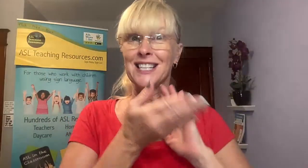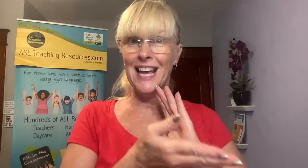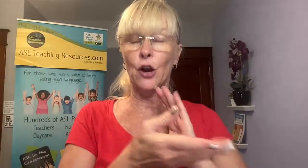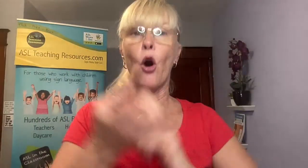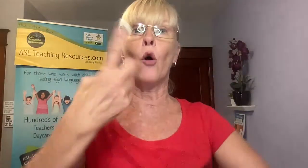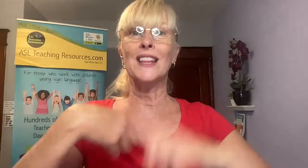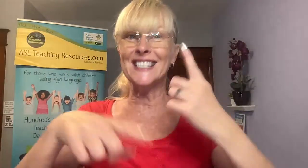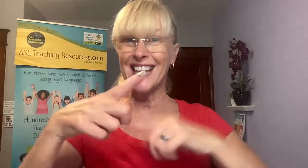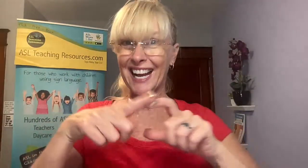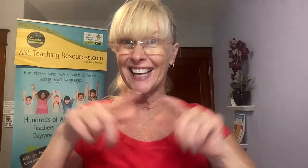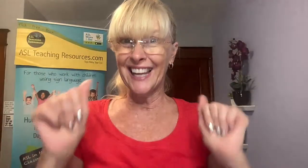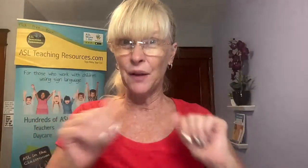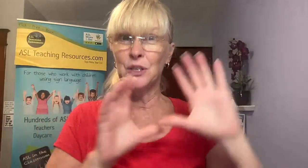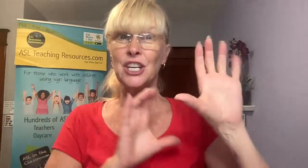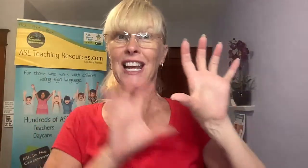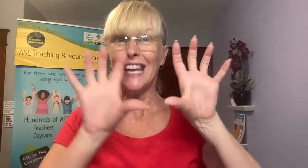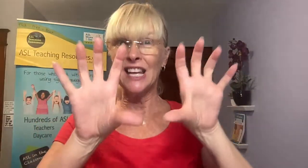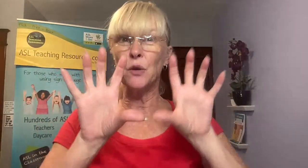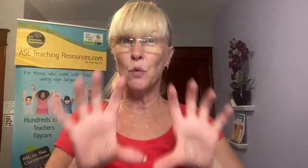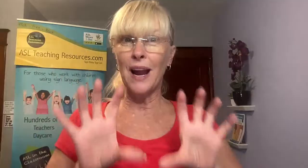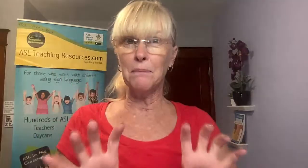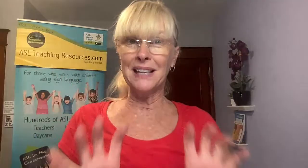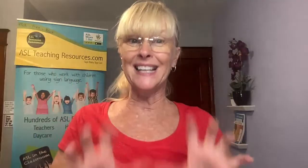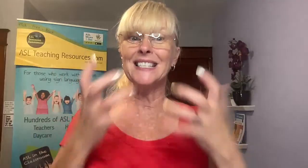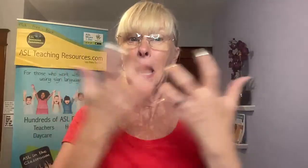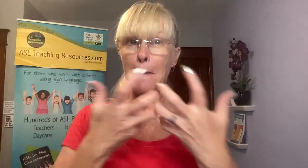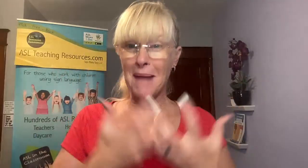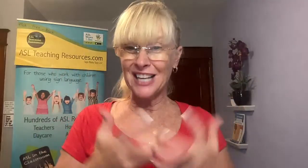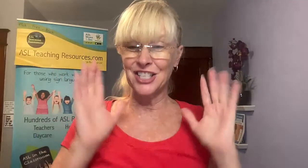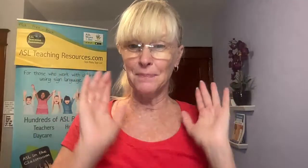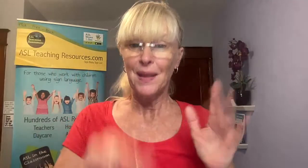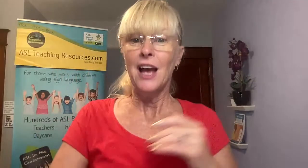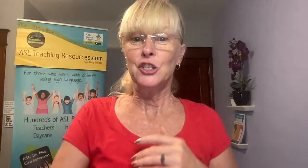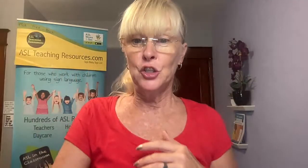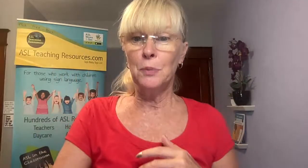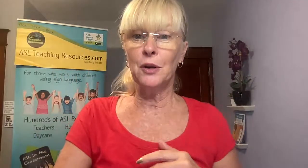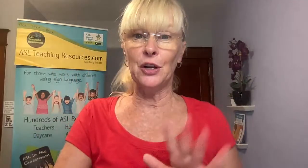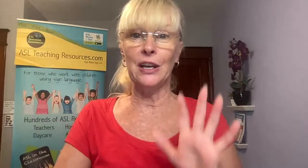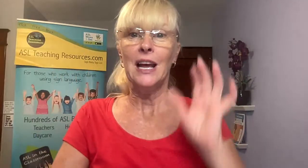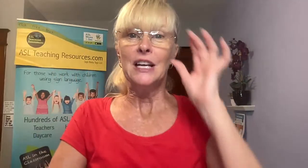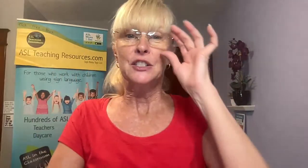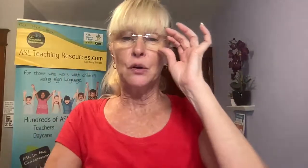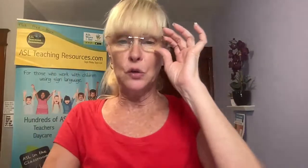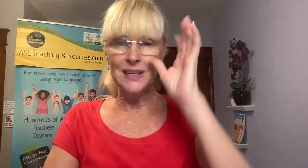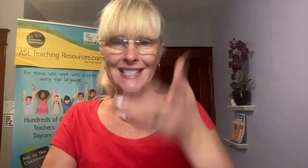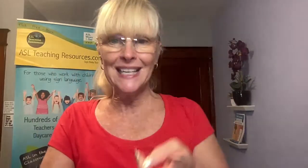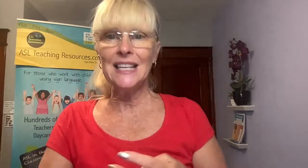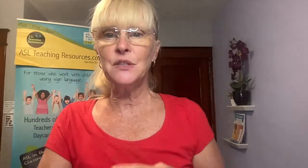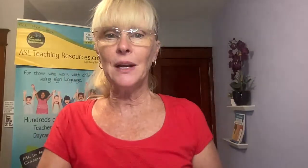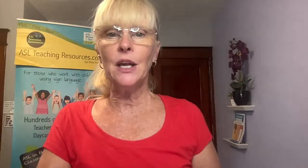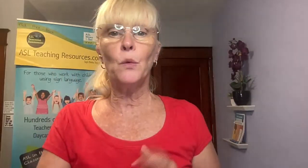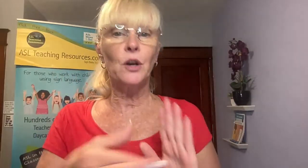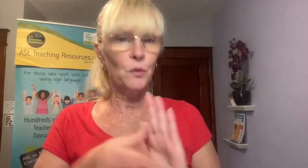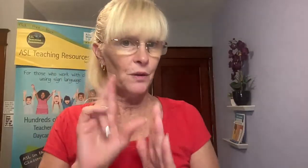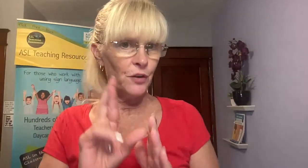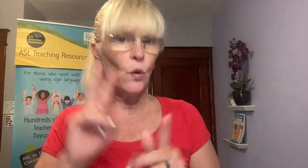there or the sign language in the right place and match it. Super good. So you can see these right here. We're going to review all